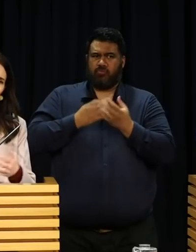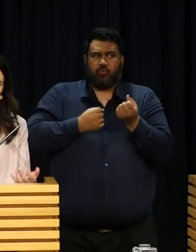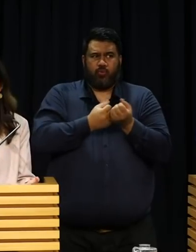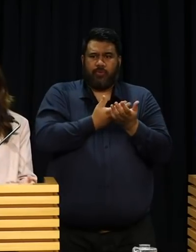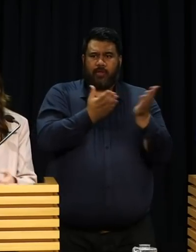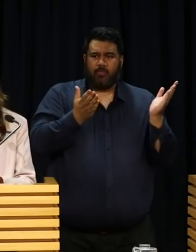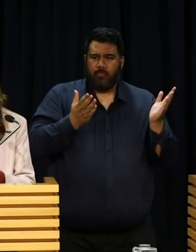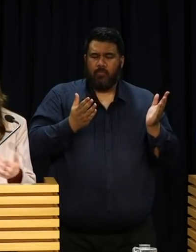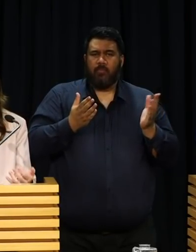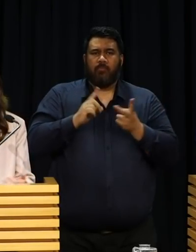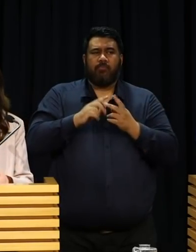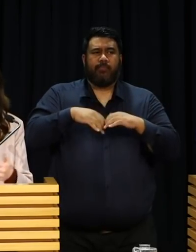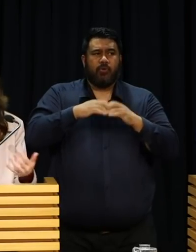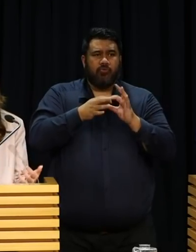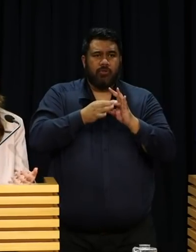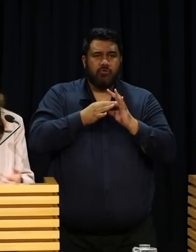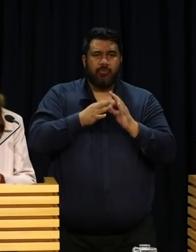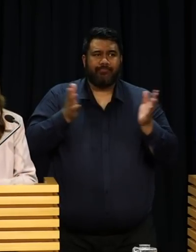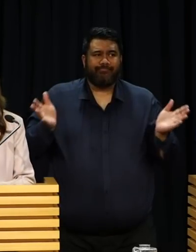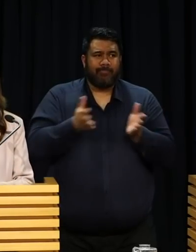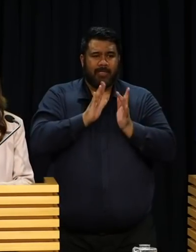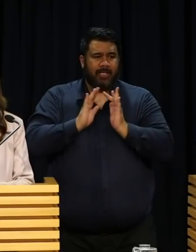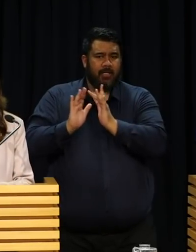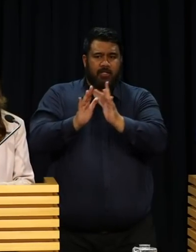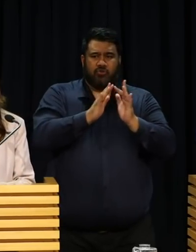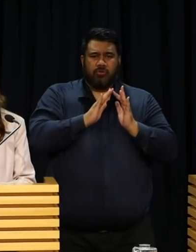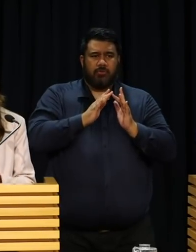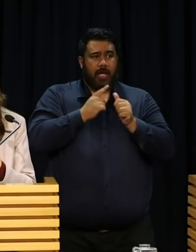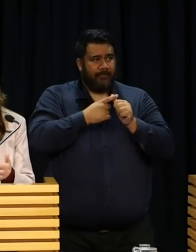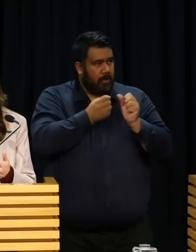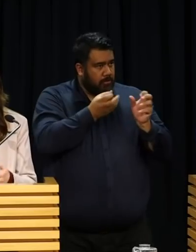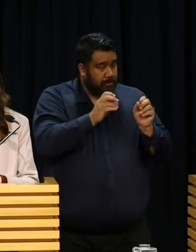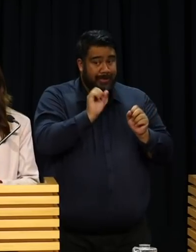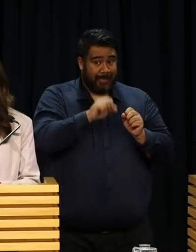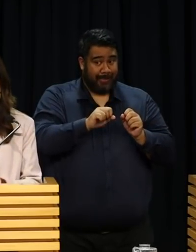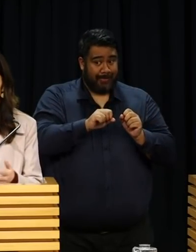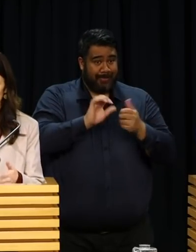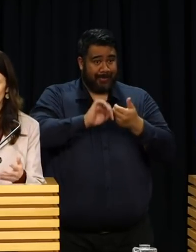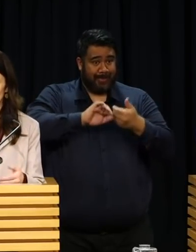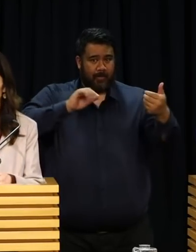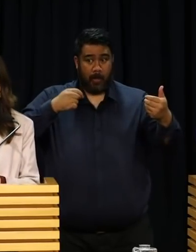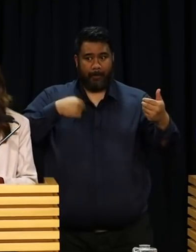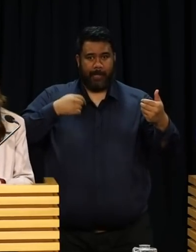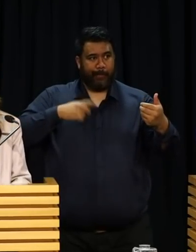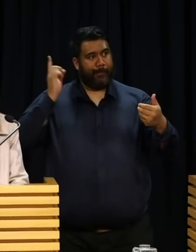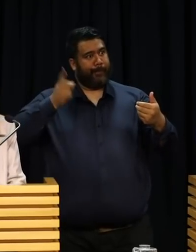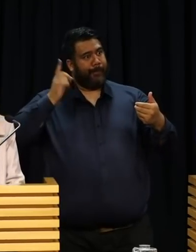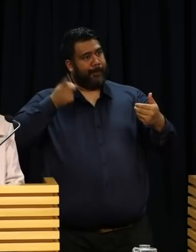markets, building relationships, connections, advice. But again, I see that as quite different from me